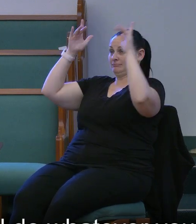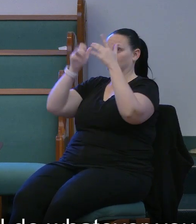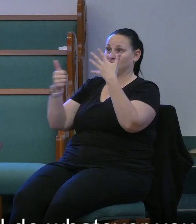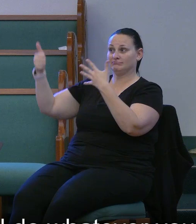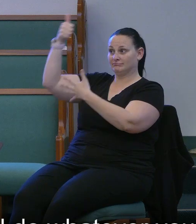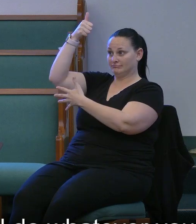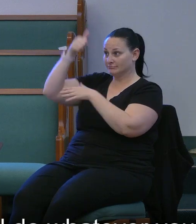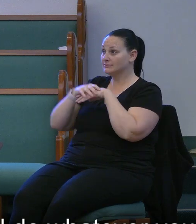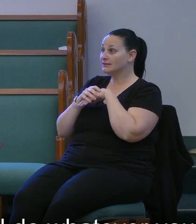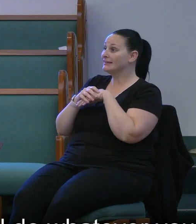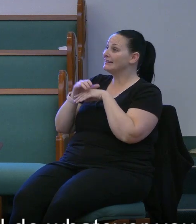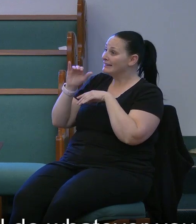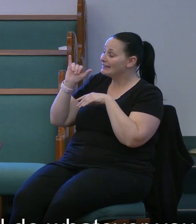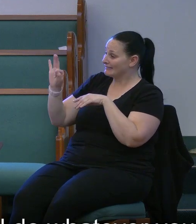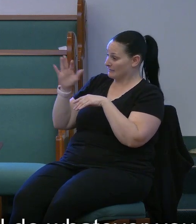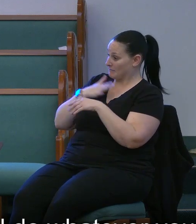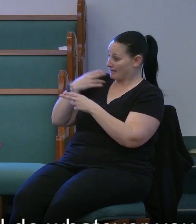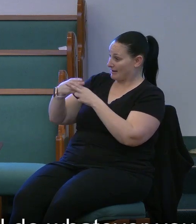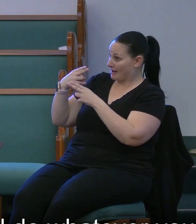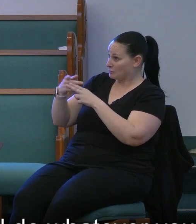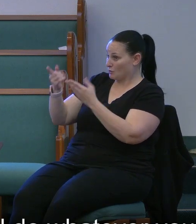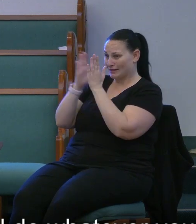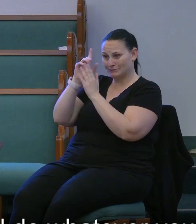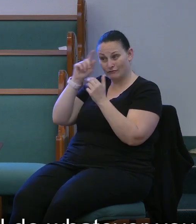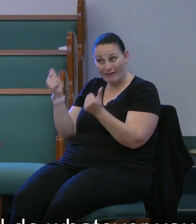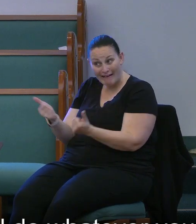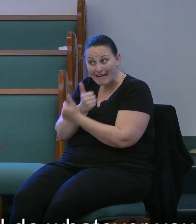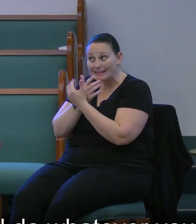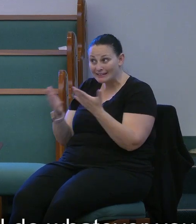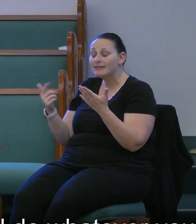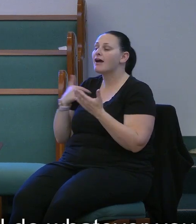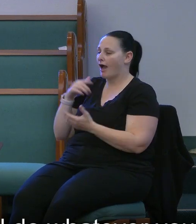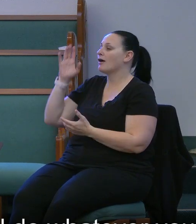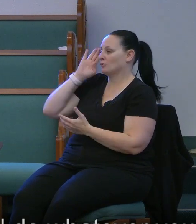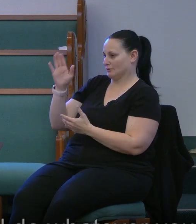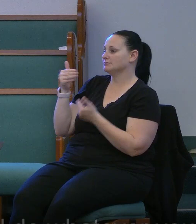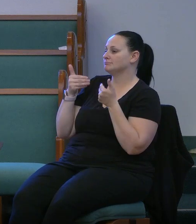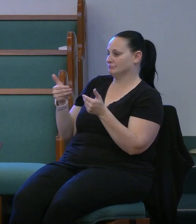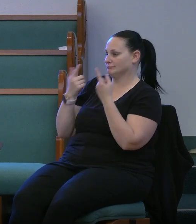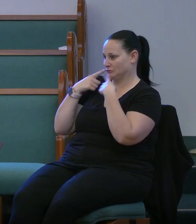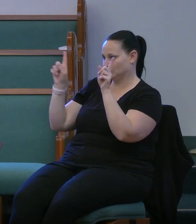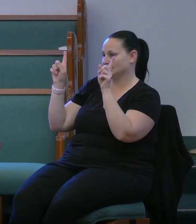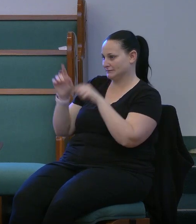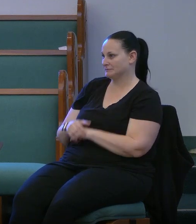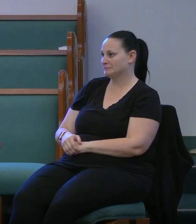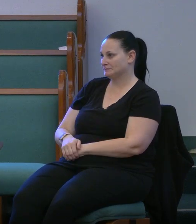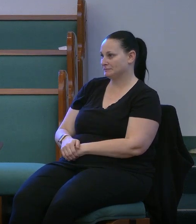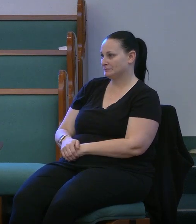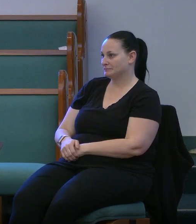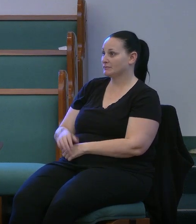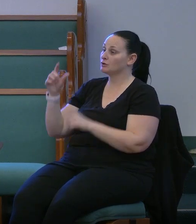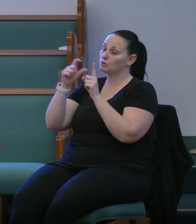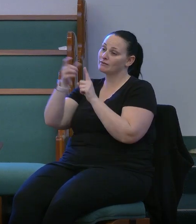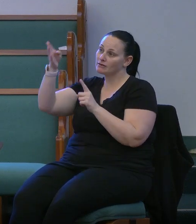Son. If in my name you ask me for anything, I will do it. The word